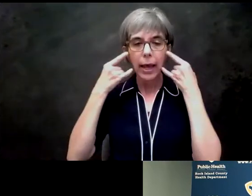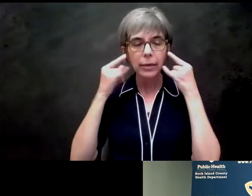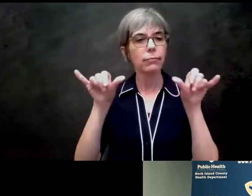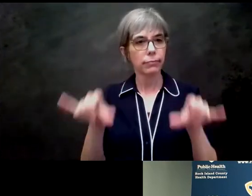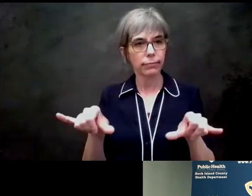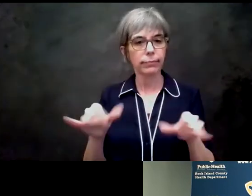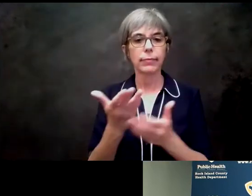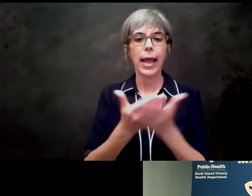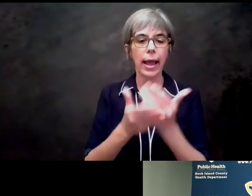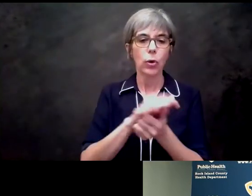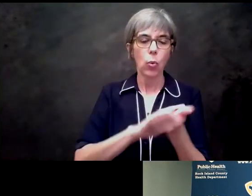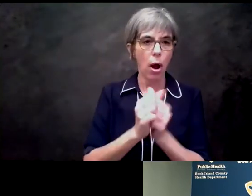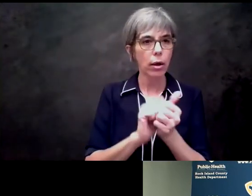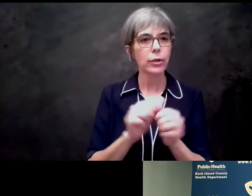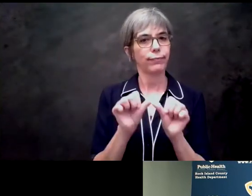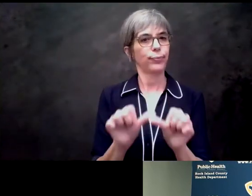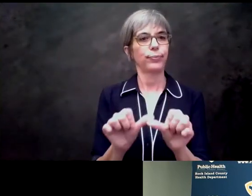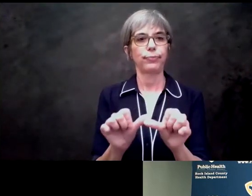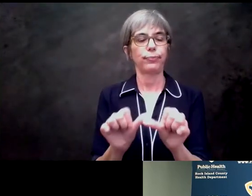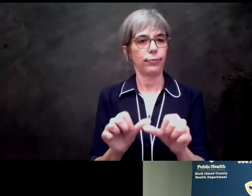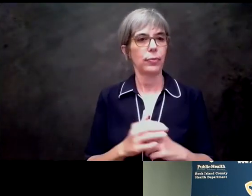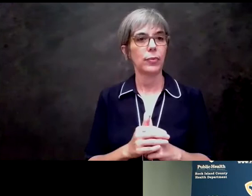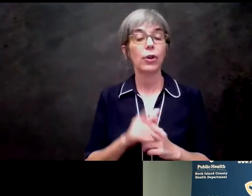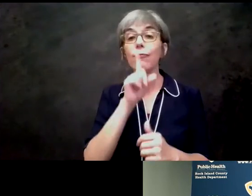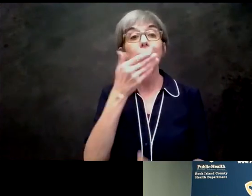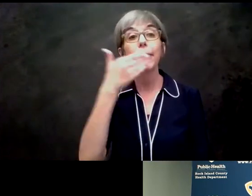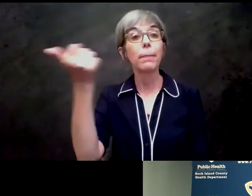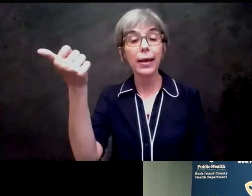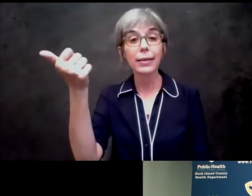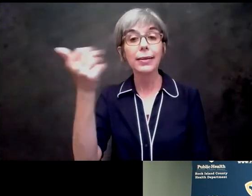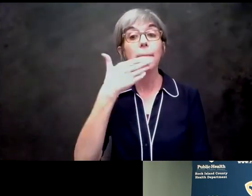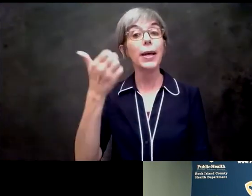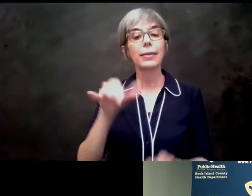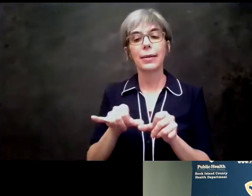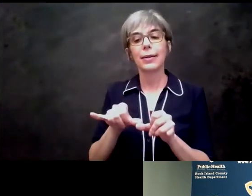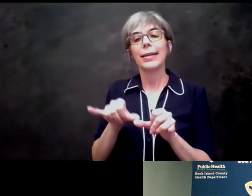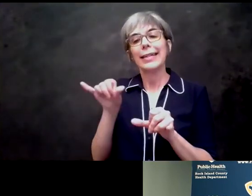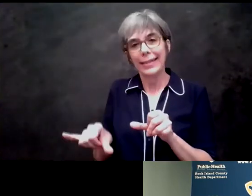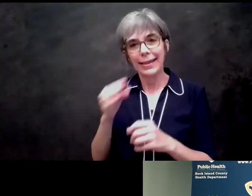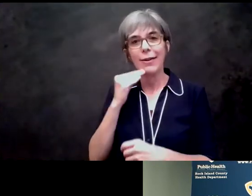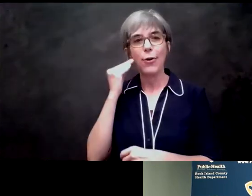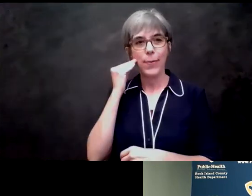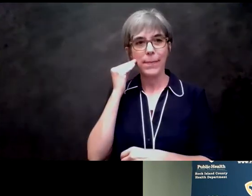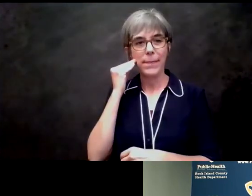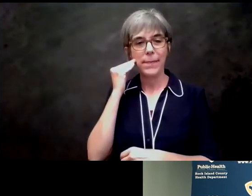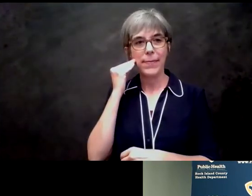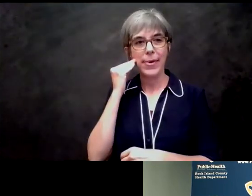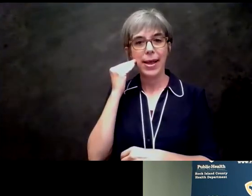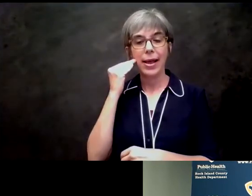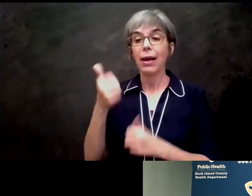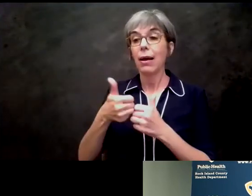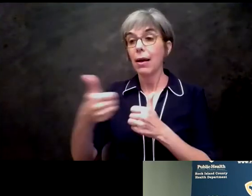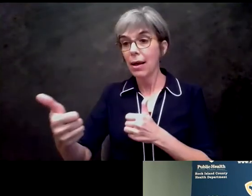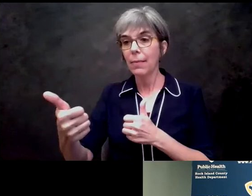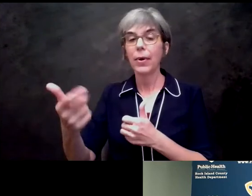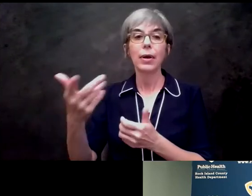behaviors to have. But basically, the best thing to do is stay at home as much as you can, make essential trips only, and keep